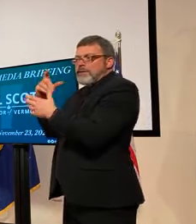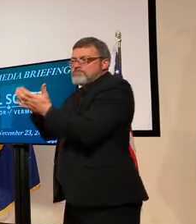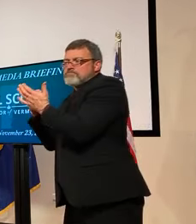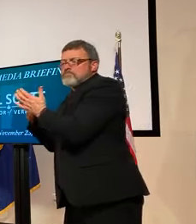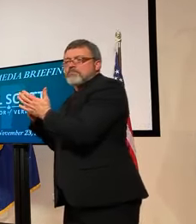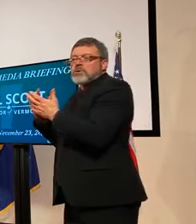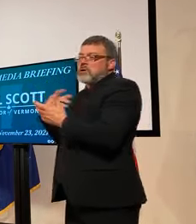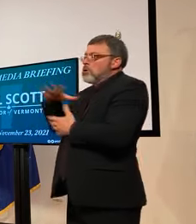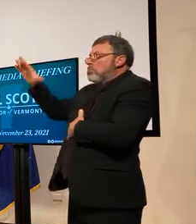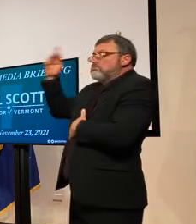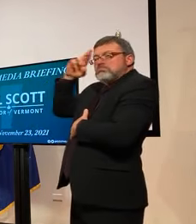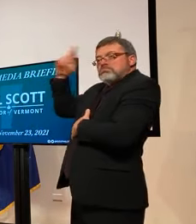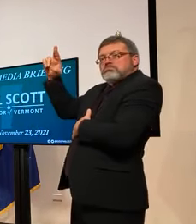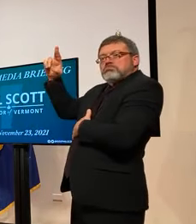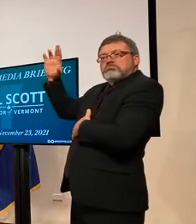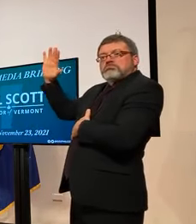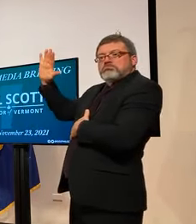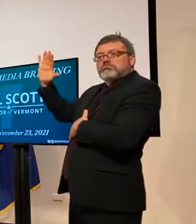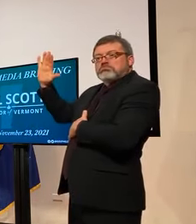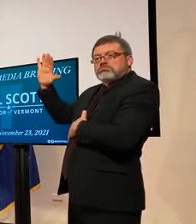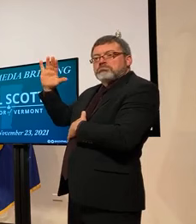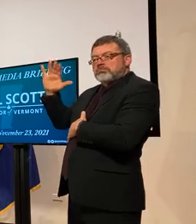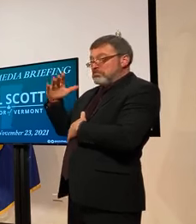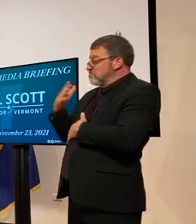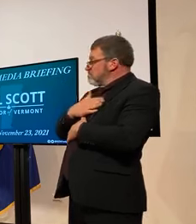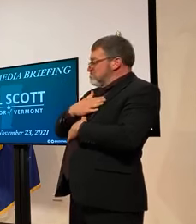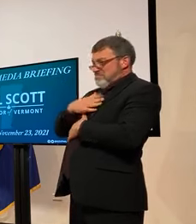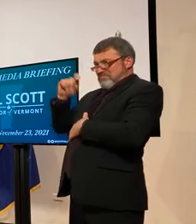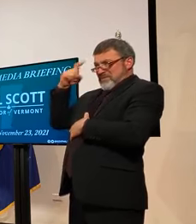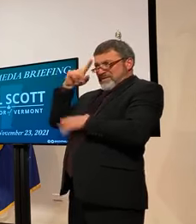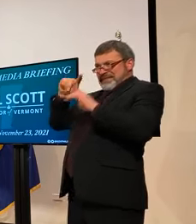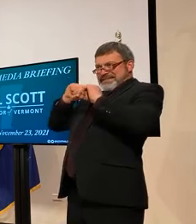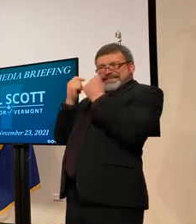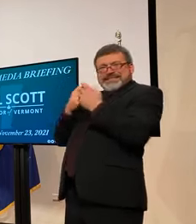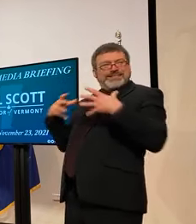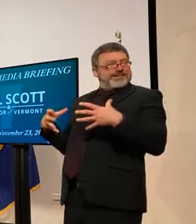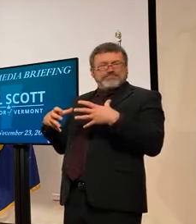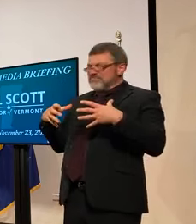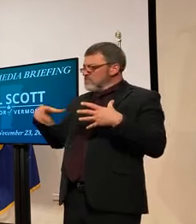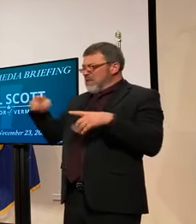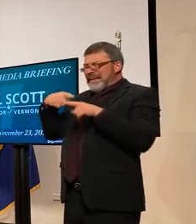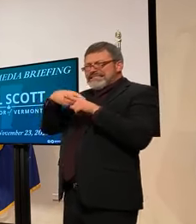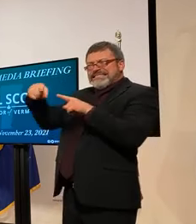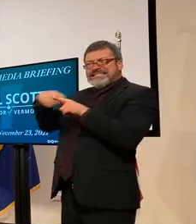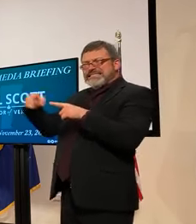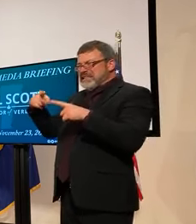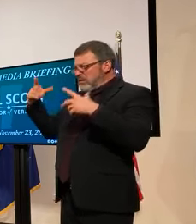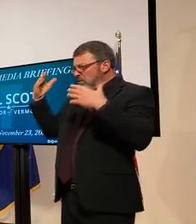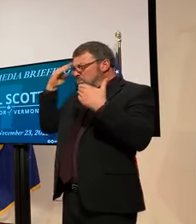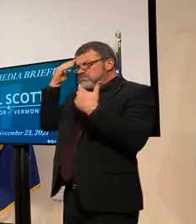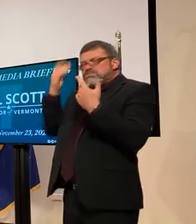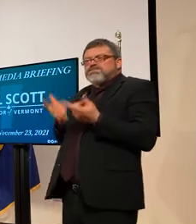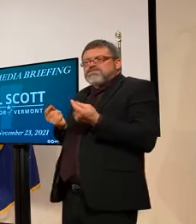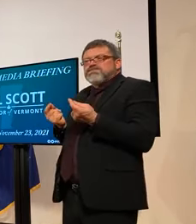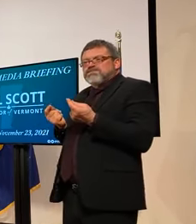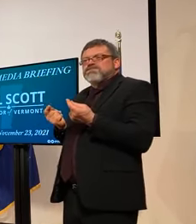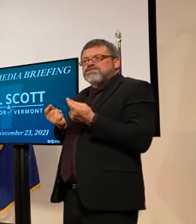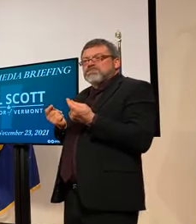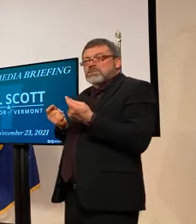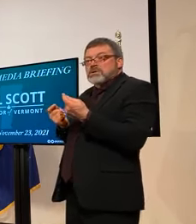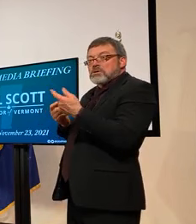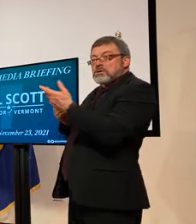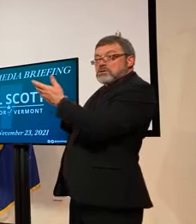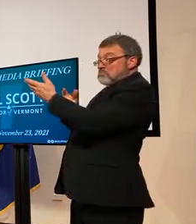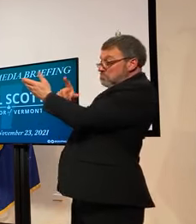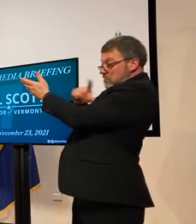our experts, our team, and the approach we're taking. But that doesn't mean that they won't attempt to do something